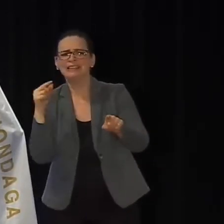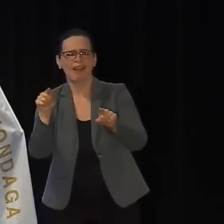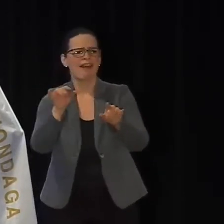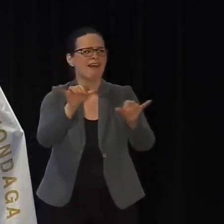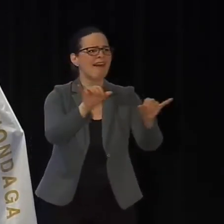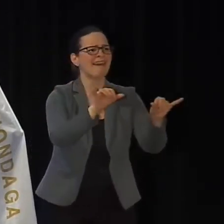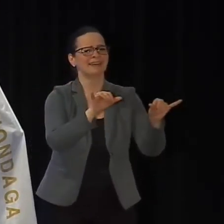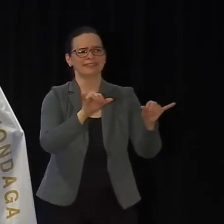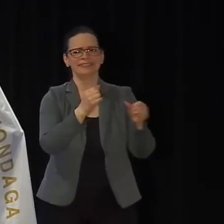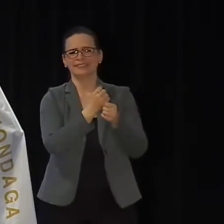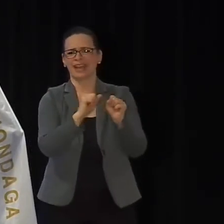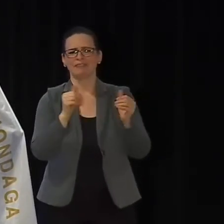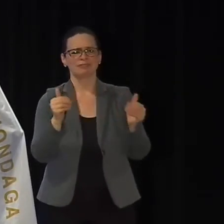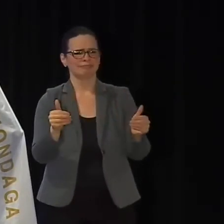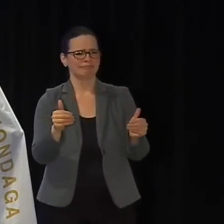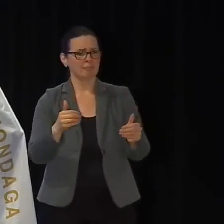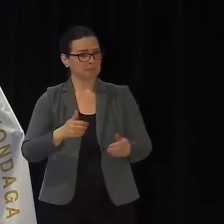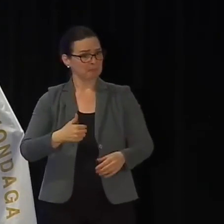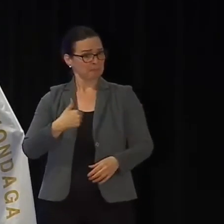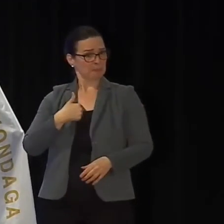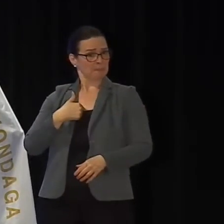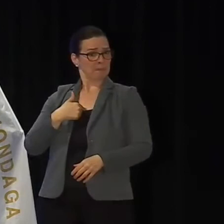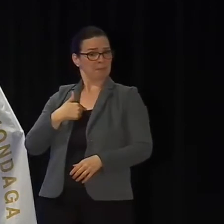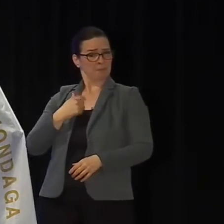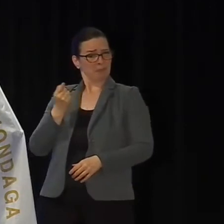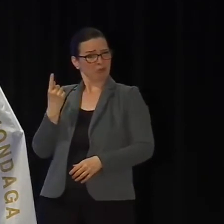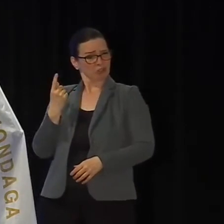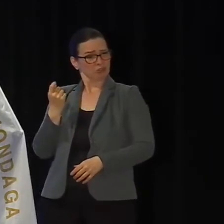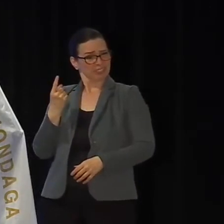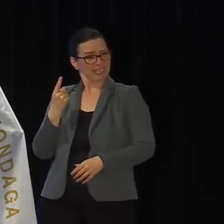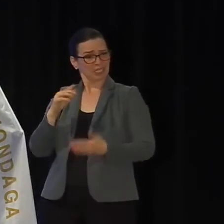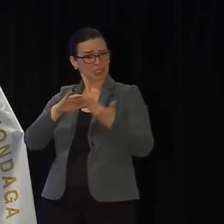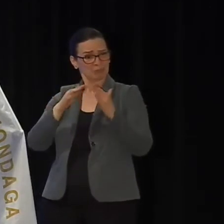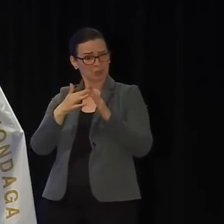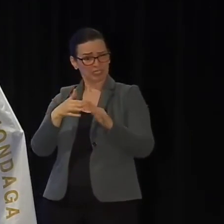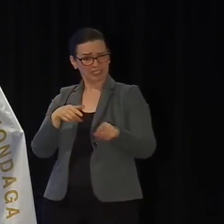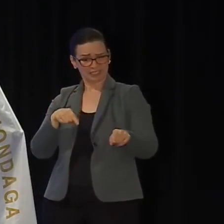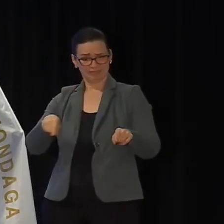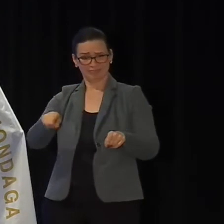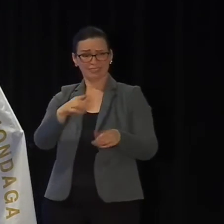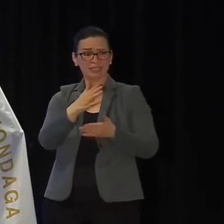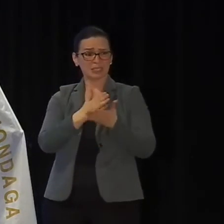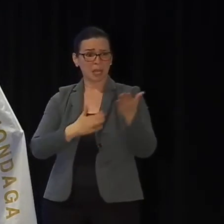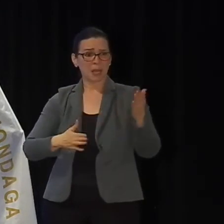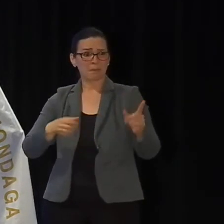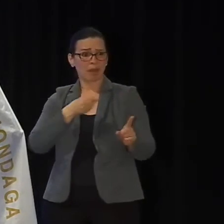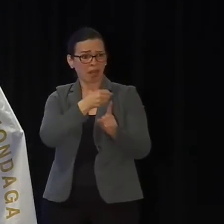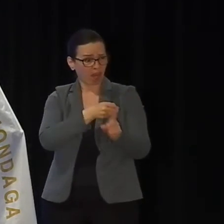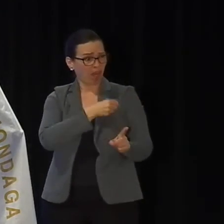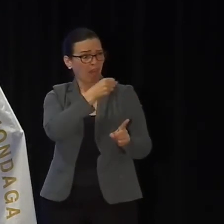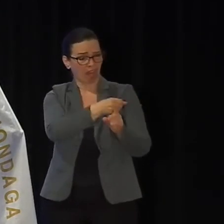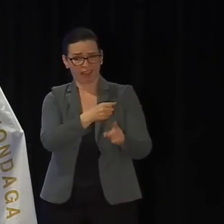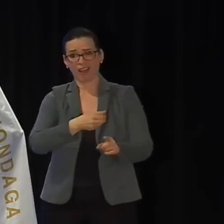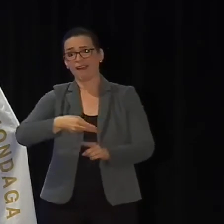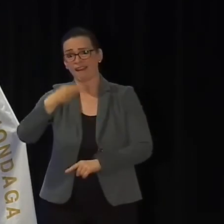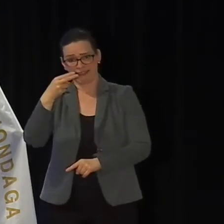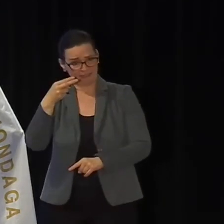harder regulations. I understand that, and I think that I would probably make those decisions too if I was the mayor of New York City.